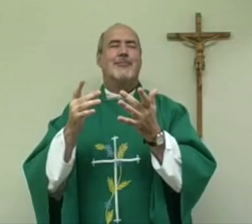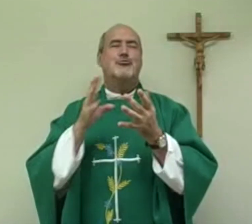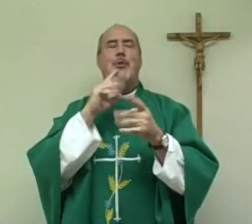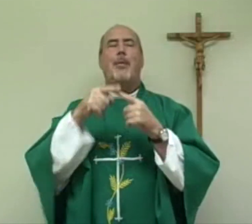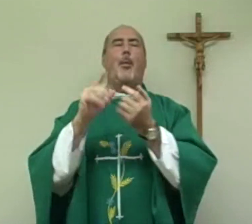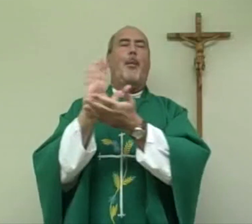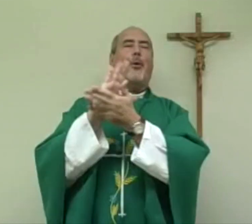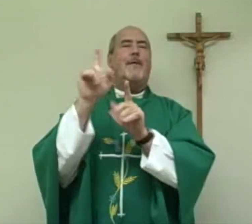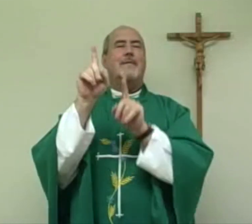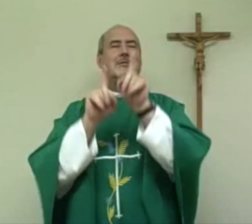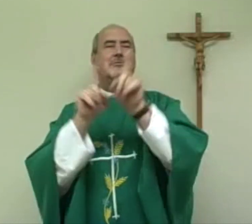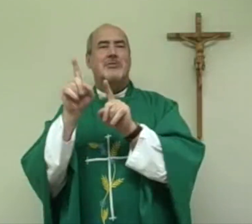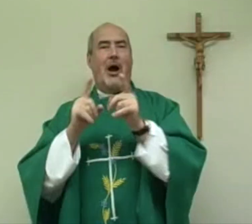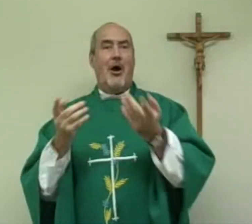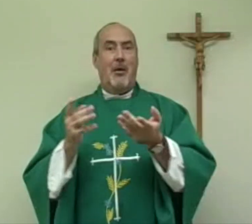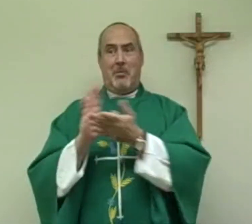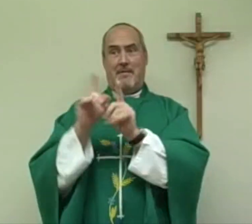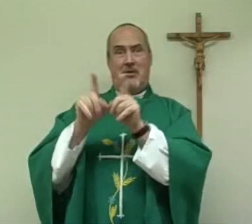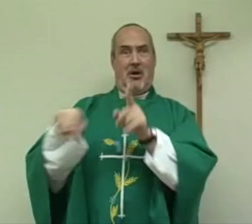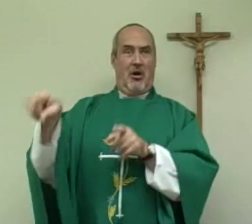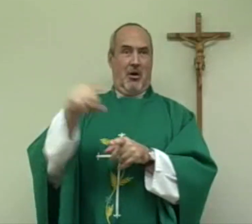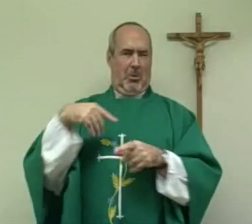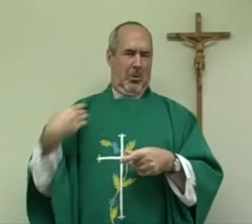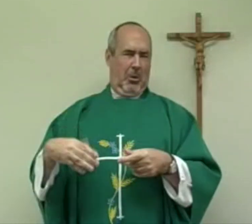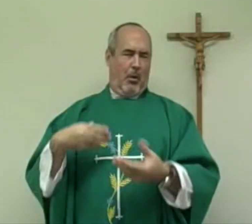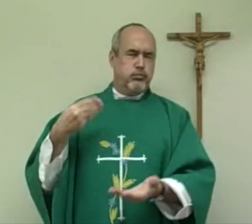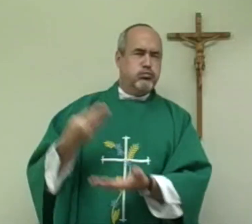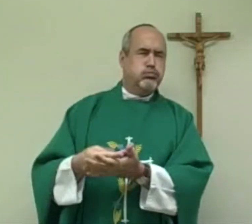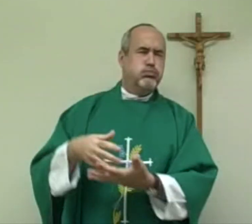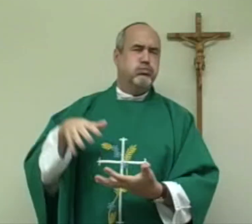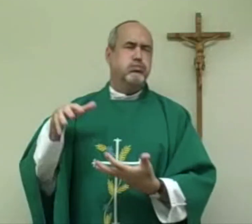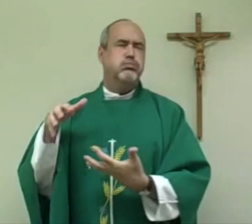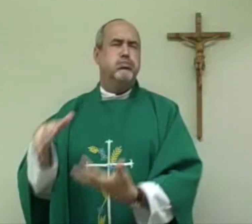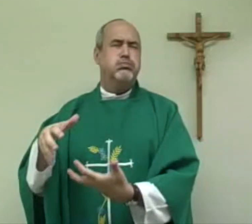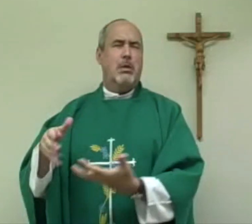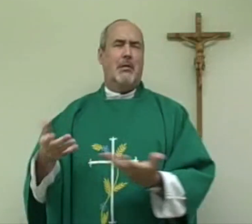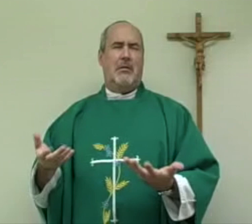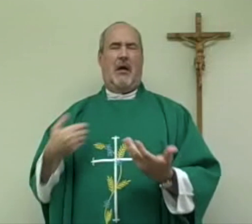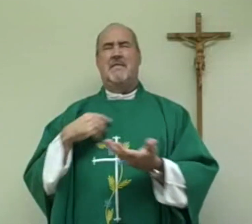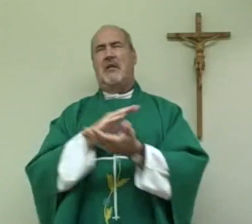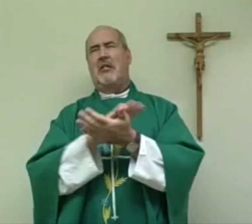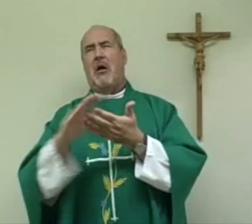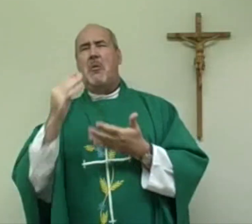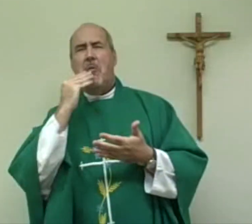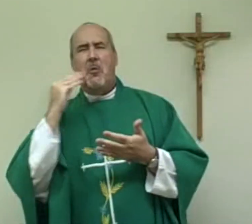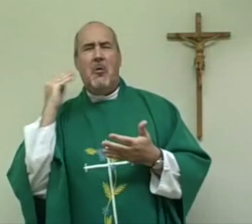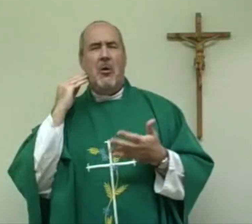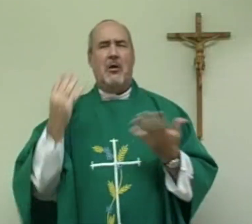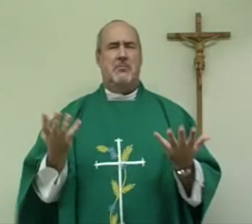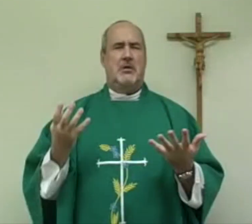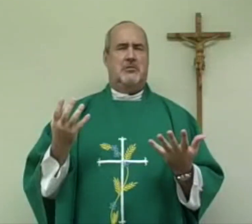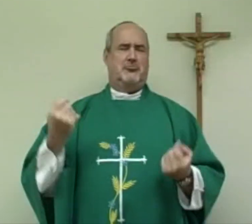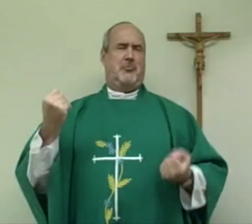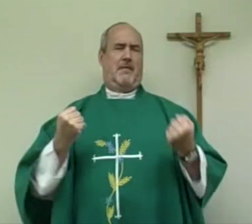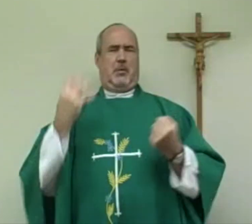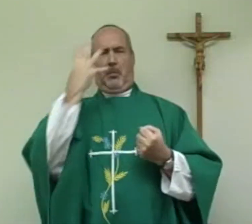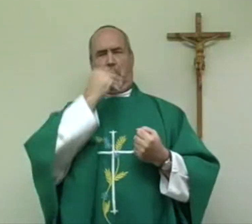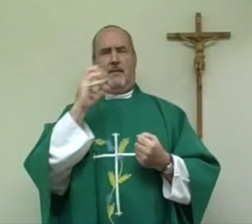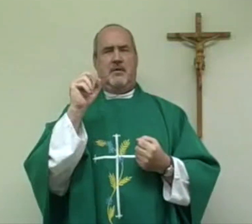When I look around and read things on the internet or see stuff on TV about the rich and famous and movie stars and how they